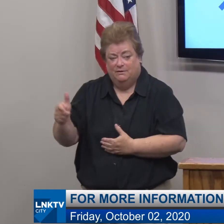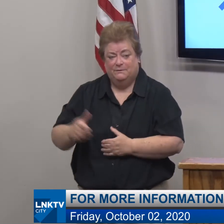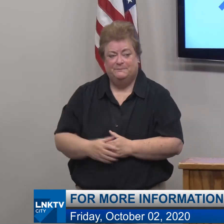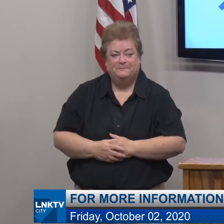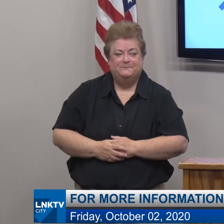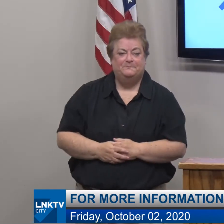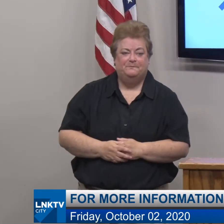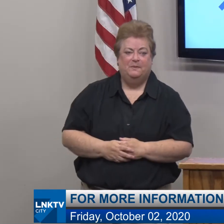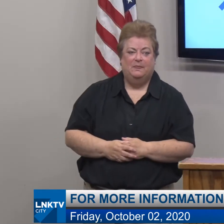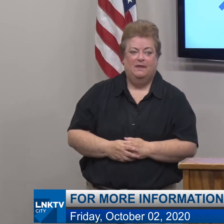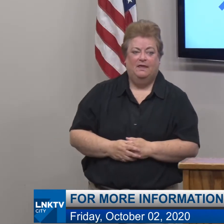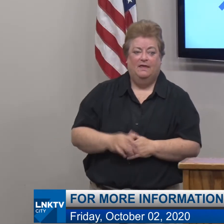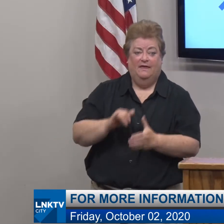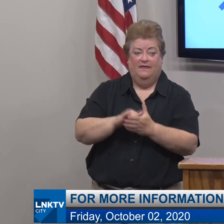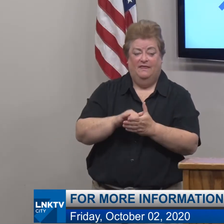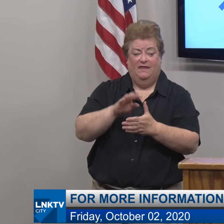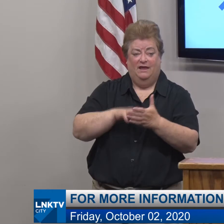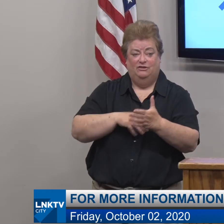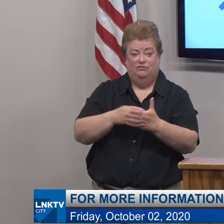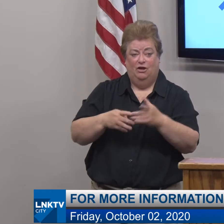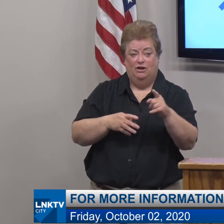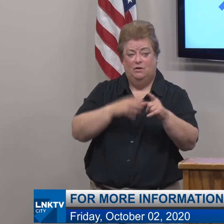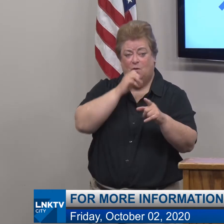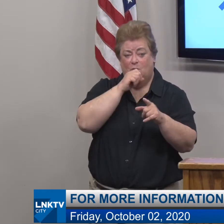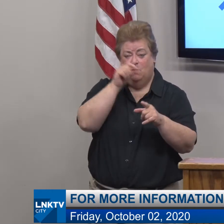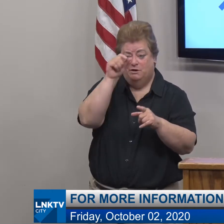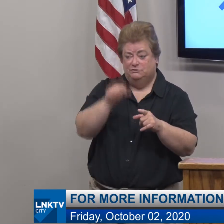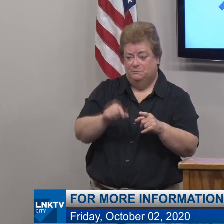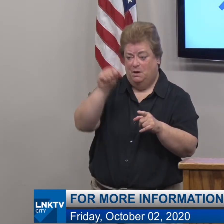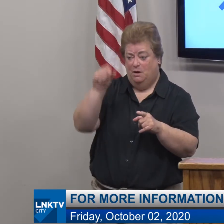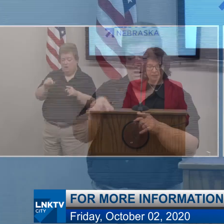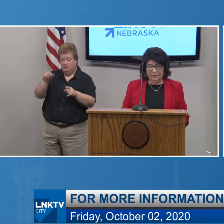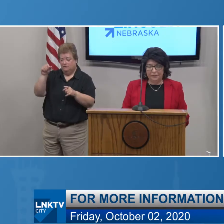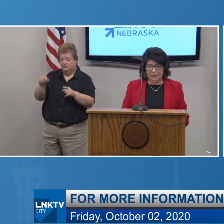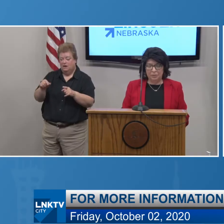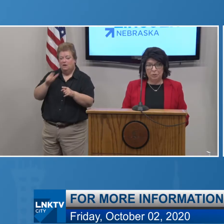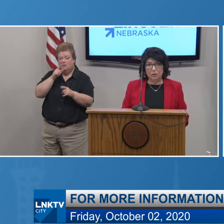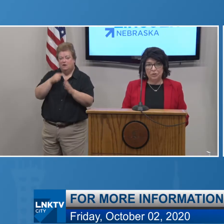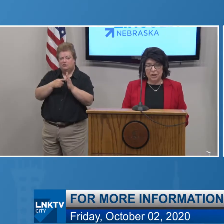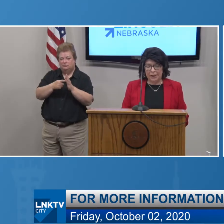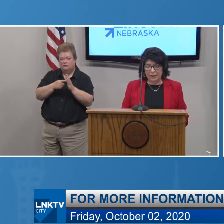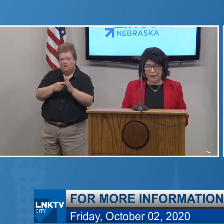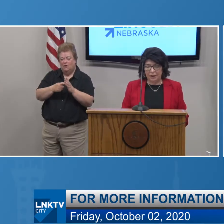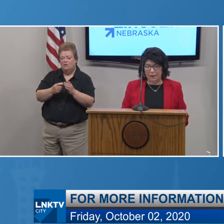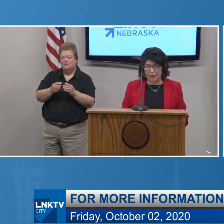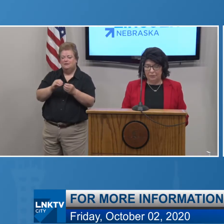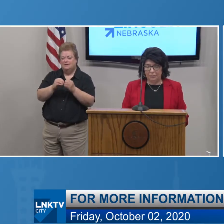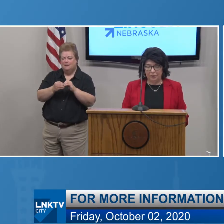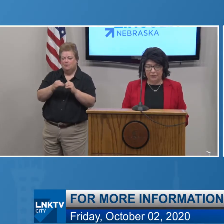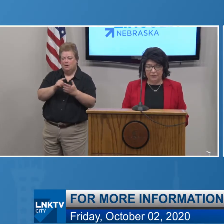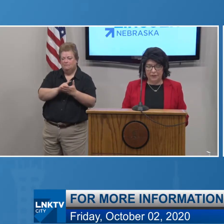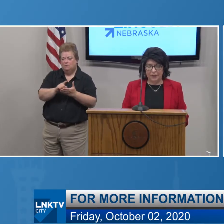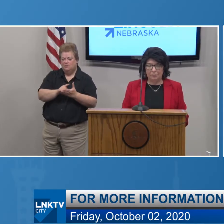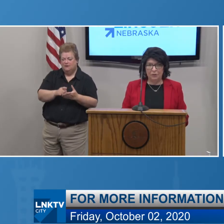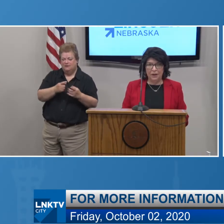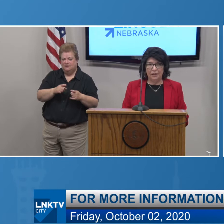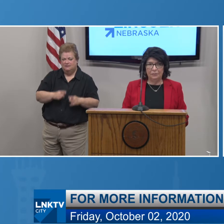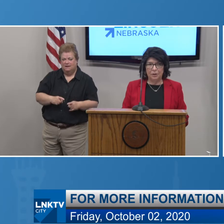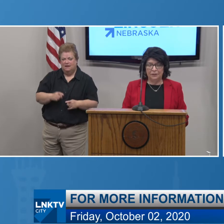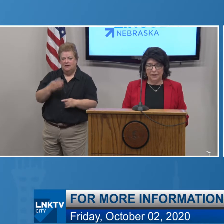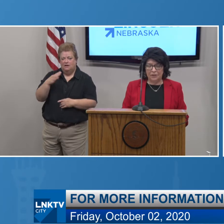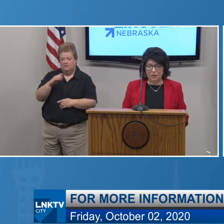On this chart, the orange vertical bars indicate the number of weekly cases. The blue shaded area represents the number